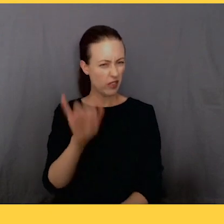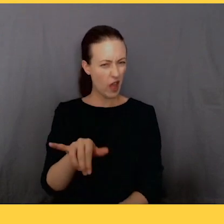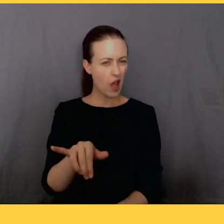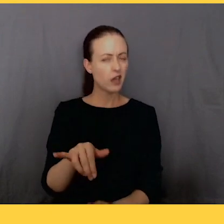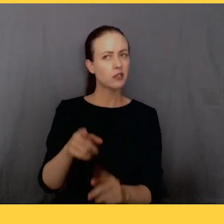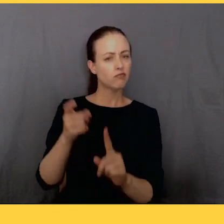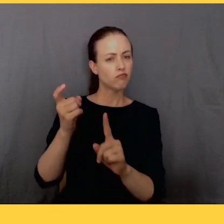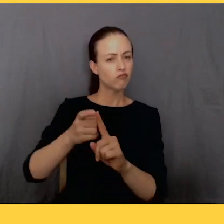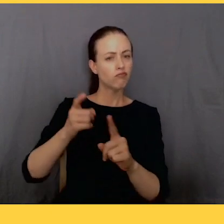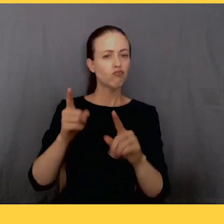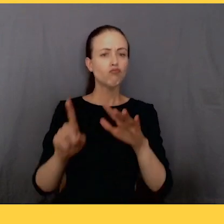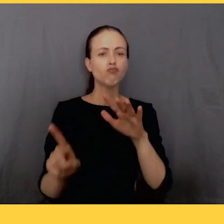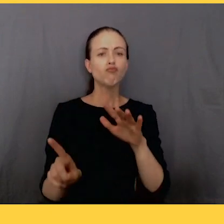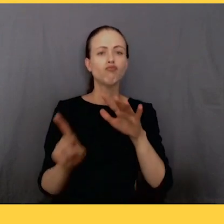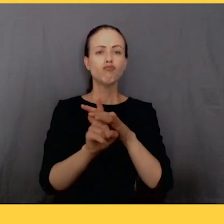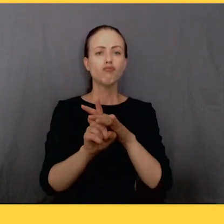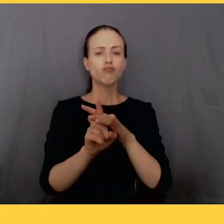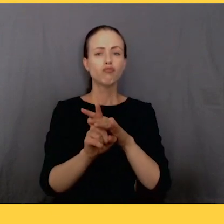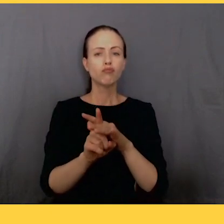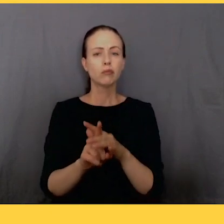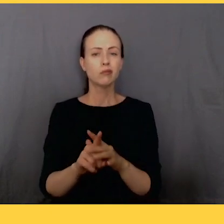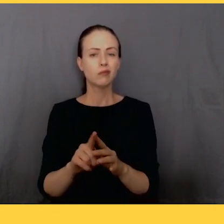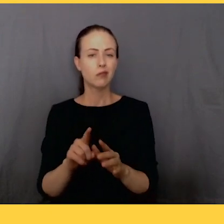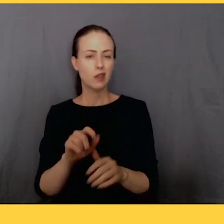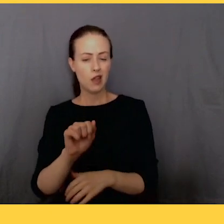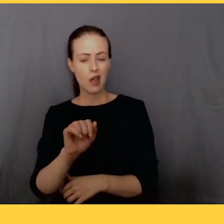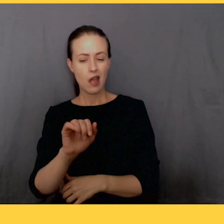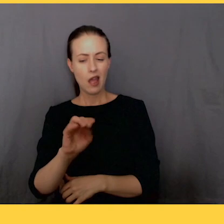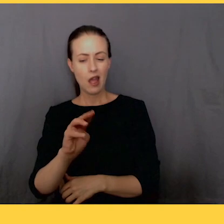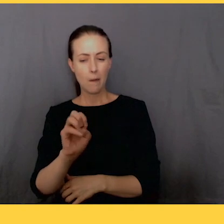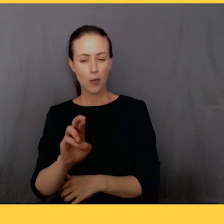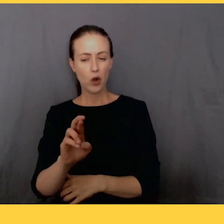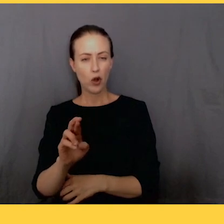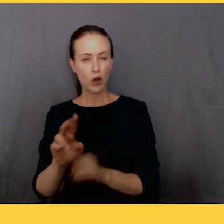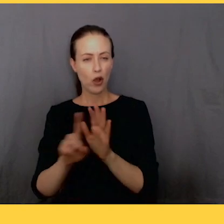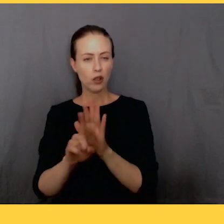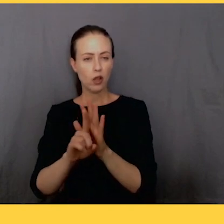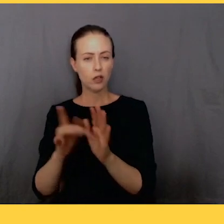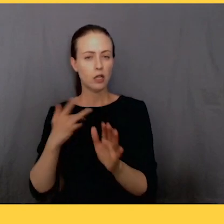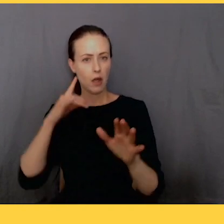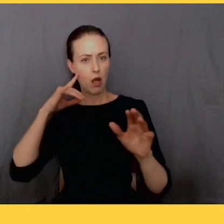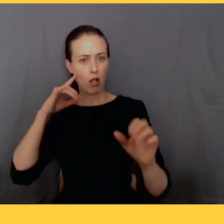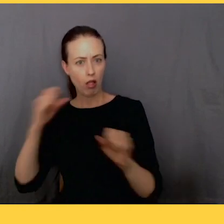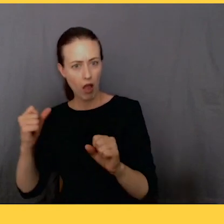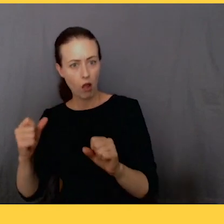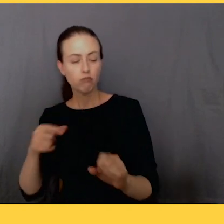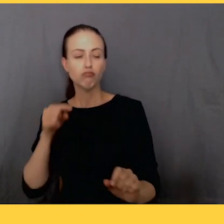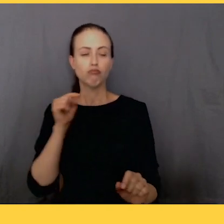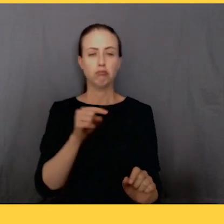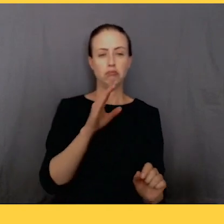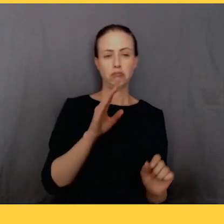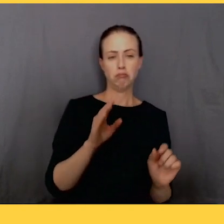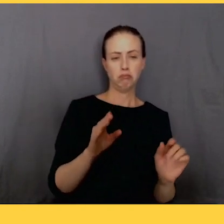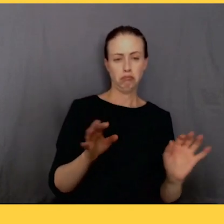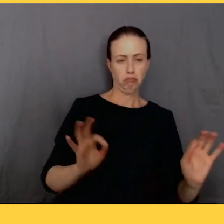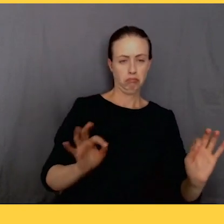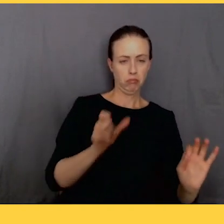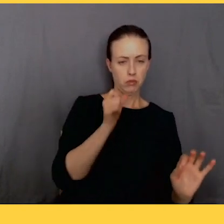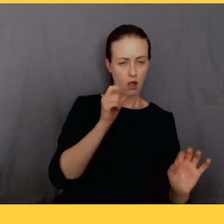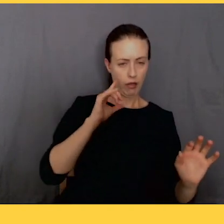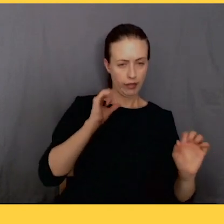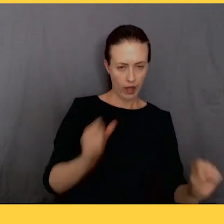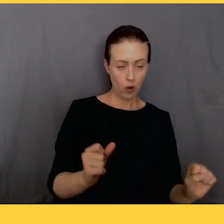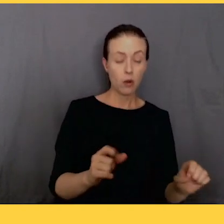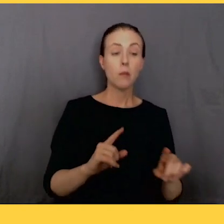It'll be a lot more subtle, but it'll allow customers and non-customers who happen to be traveling through